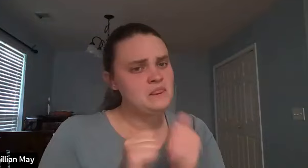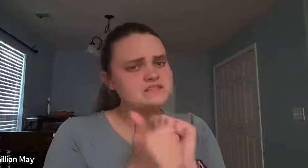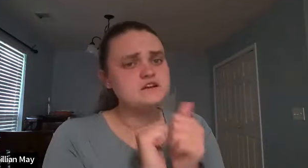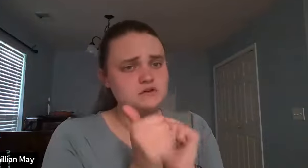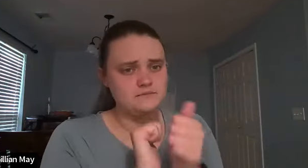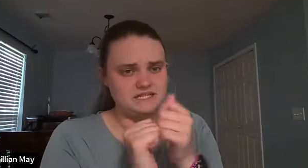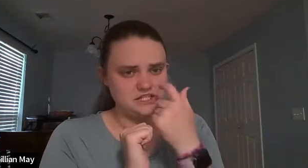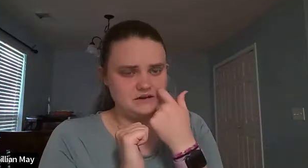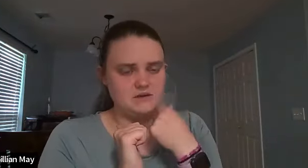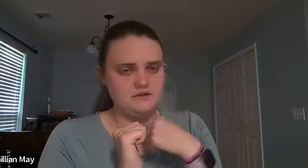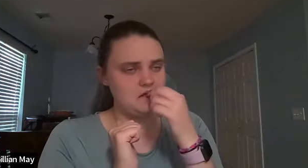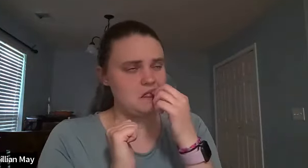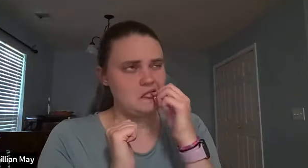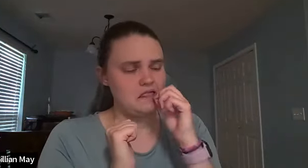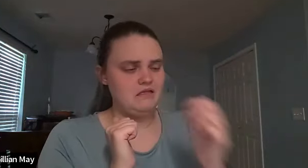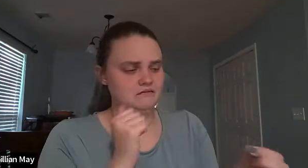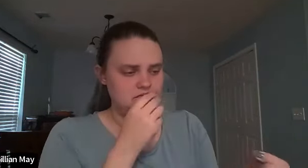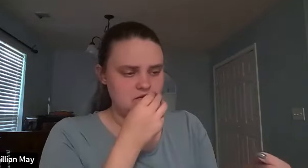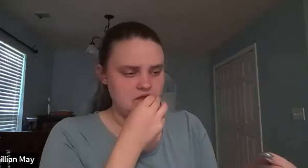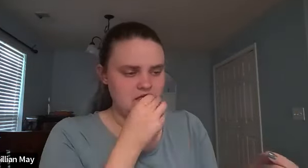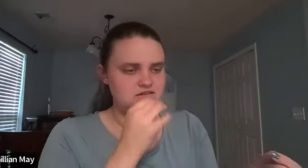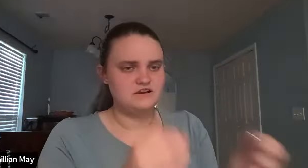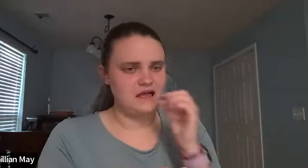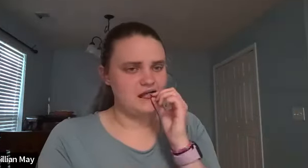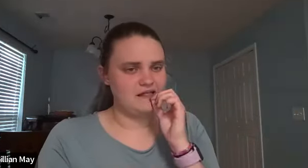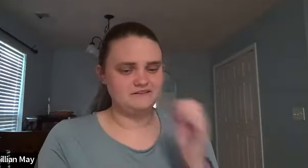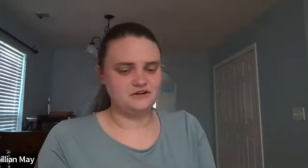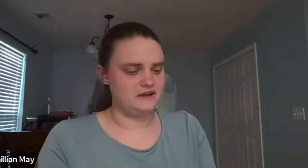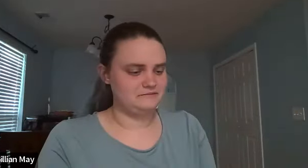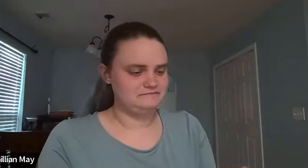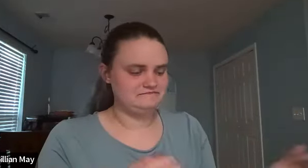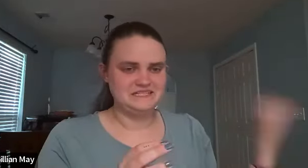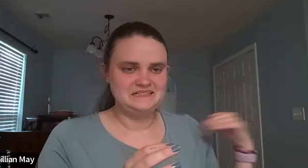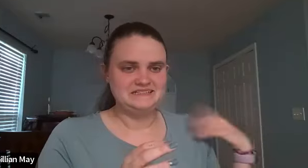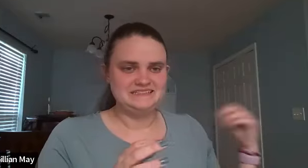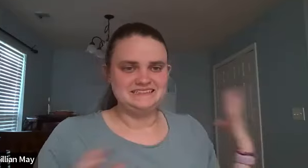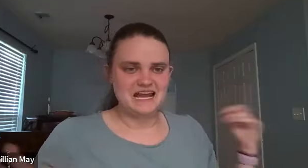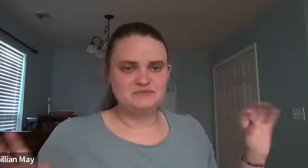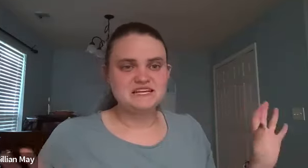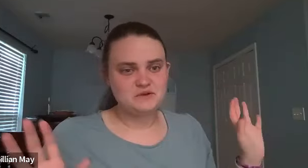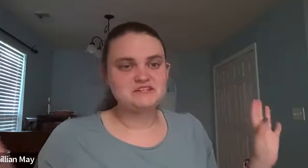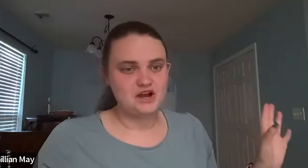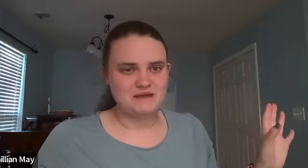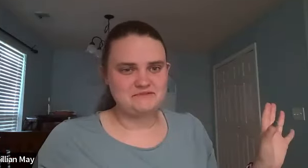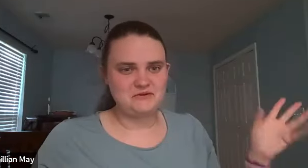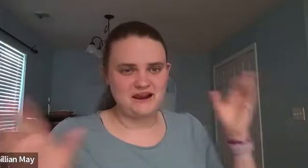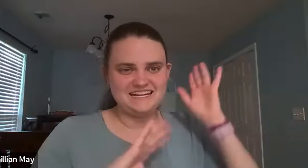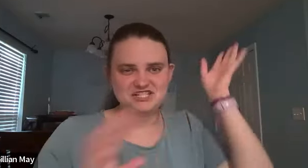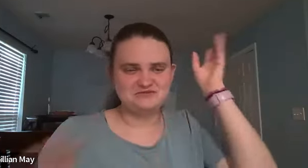And this is also competition, I believe. Oh, sorry, I got dog hair. I was sitting with my dog right before and it just